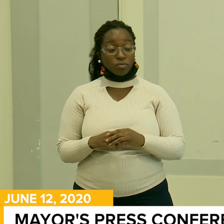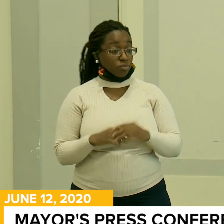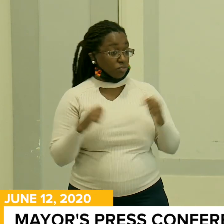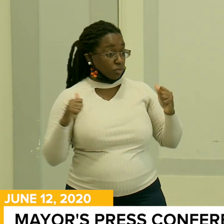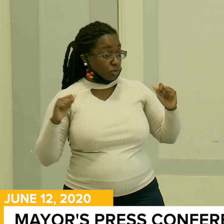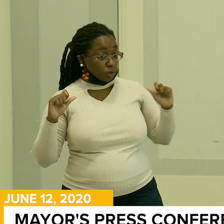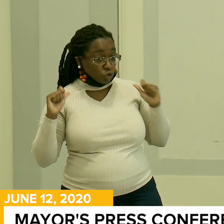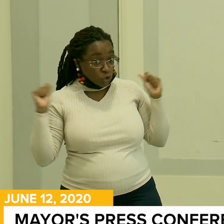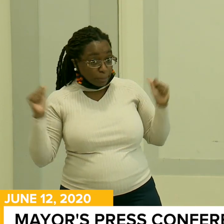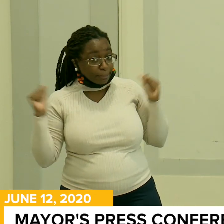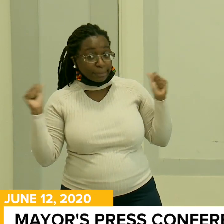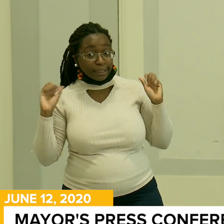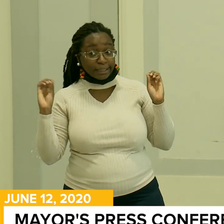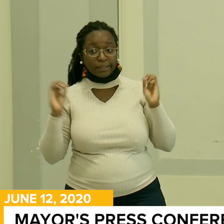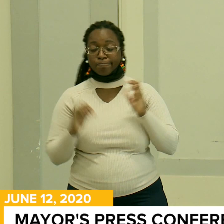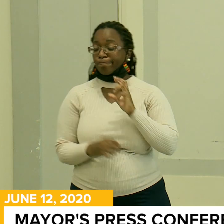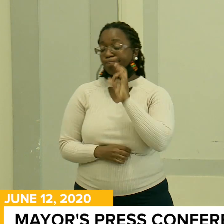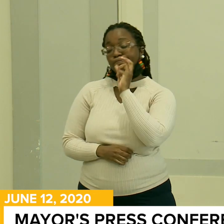gyms, et cetera? No gyms.